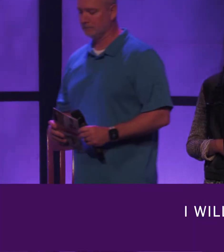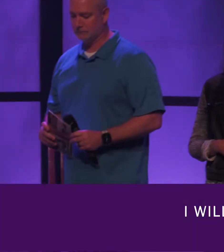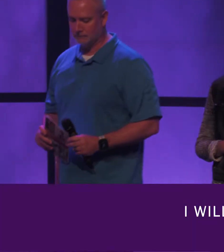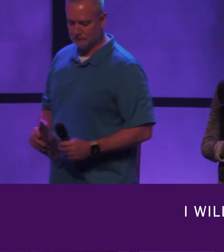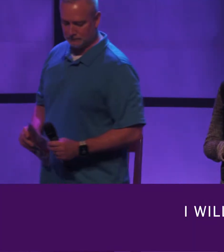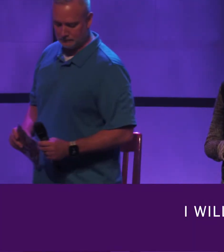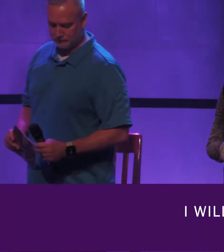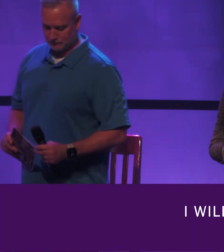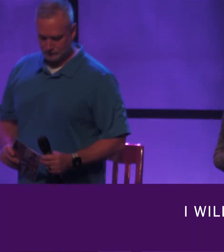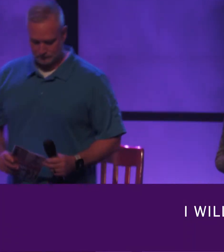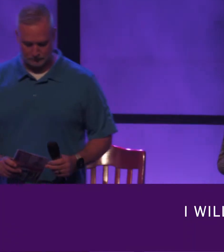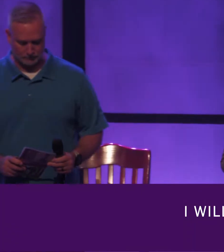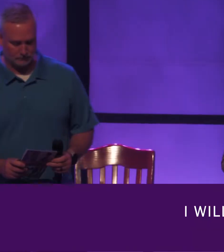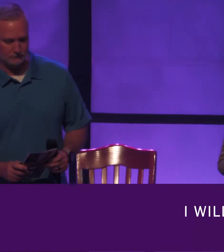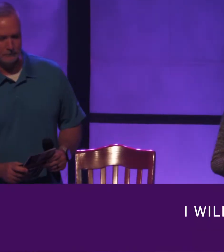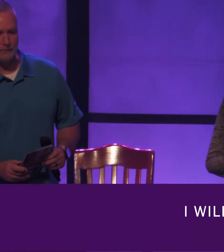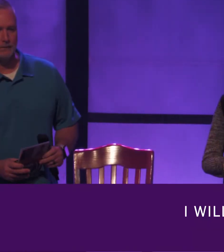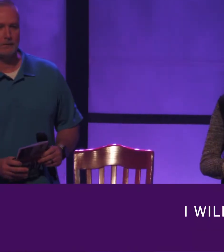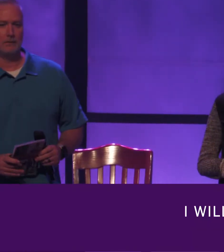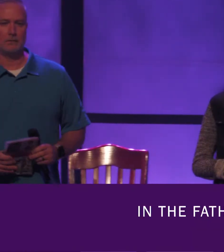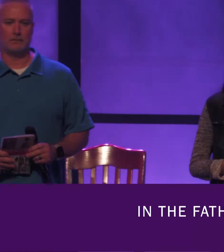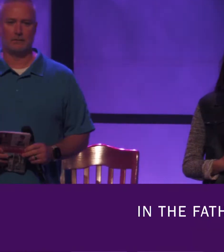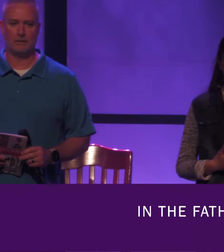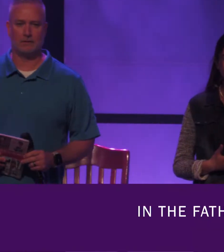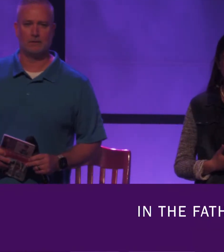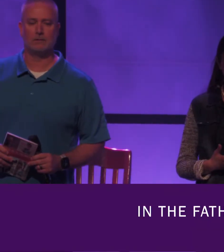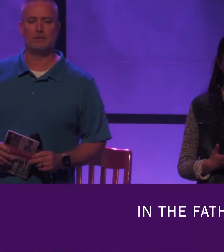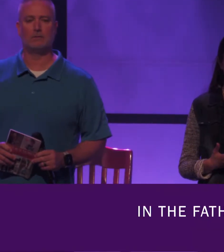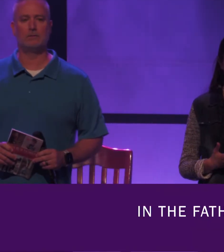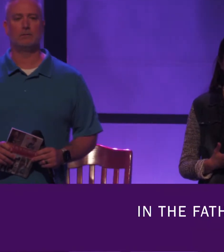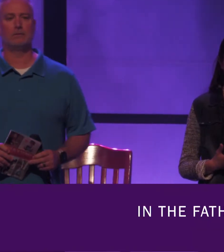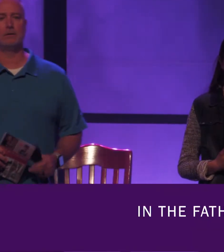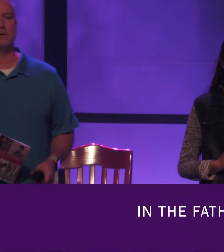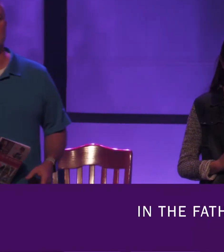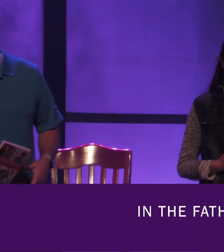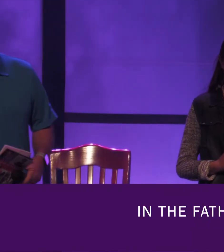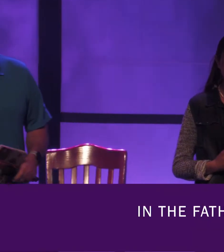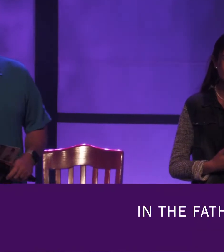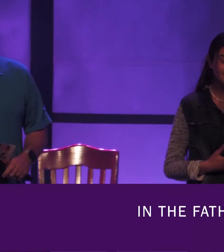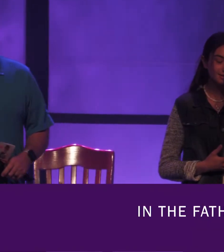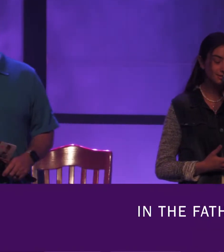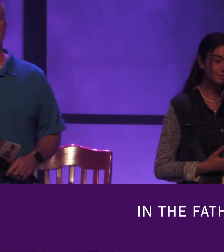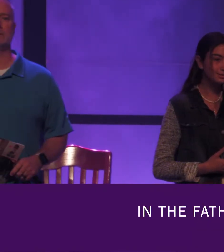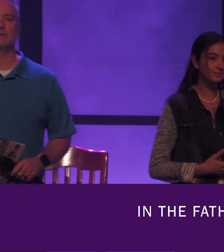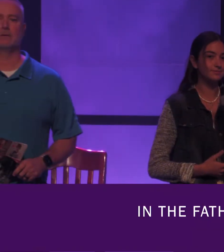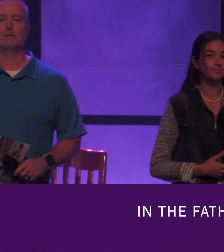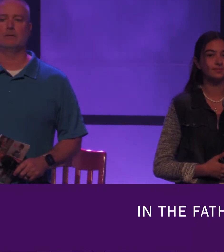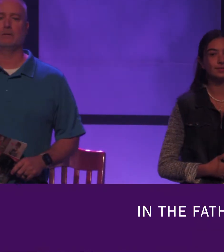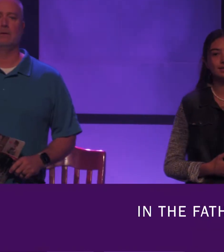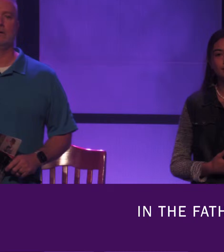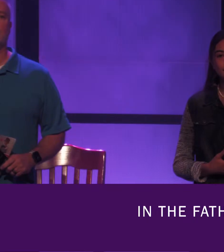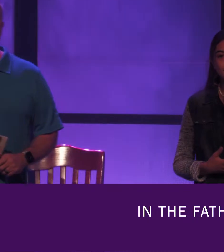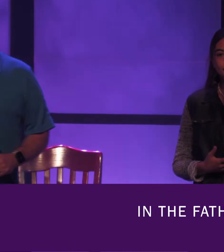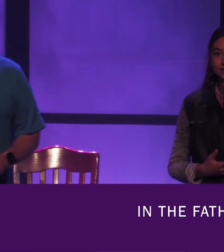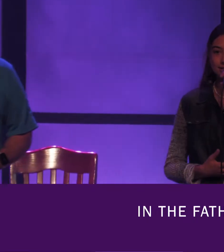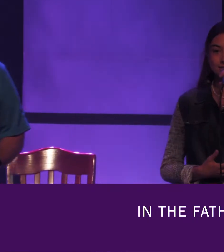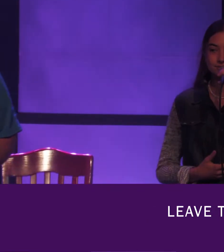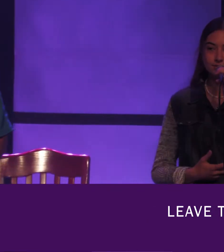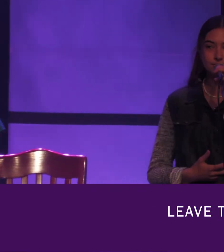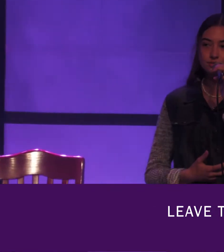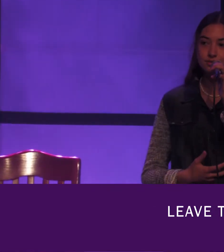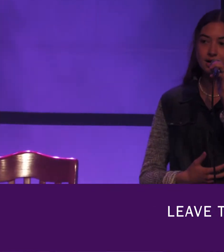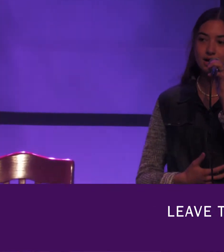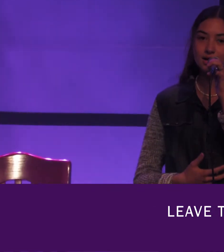I will rest in the Father's hands.